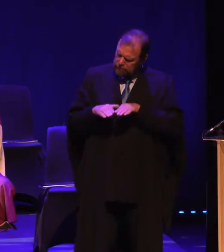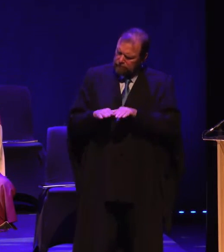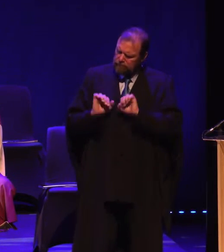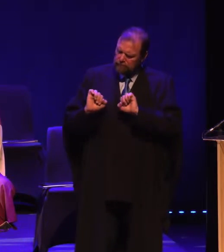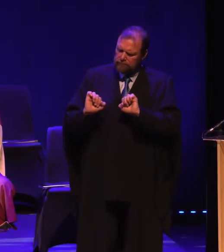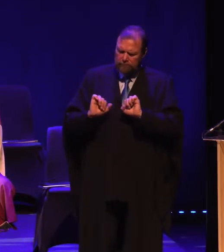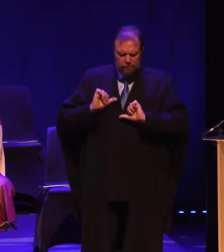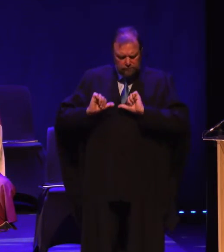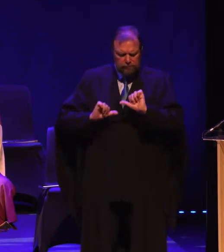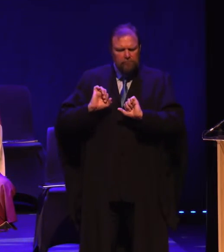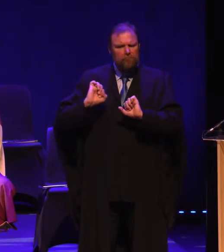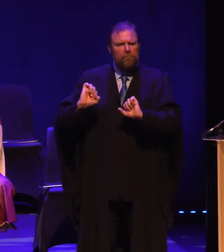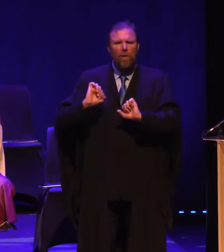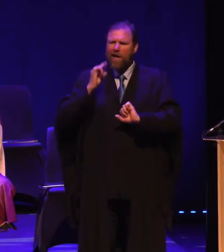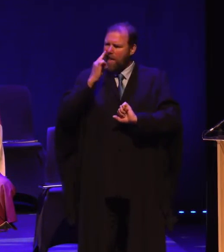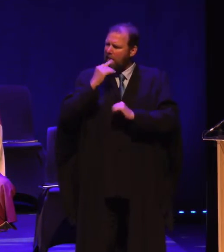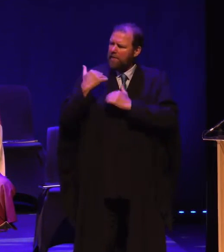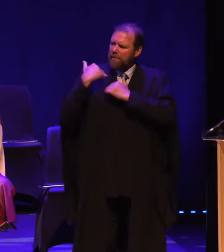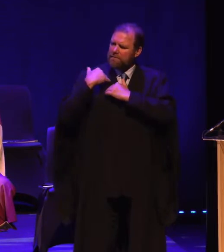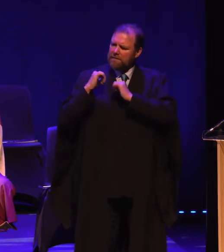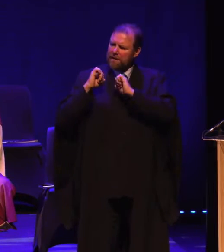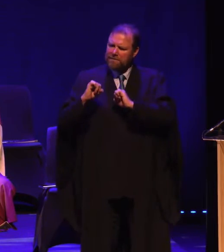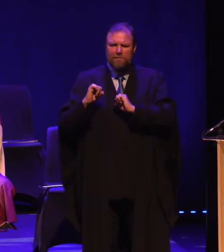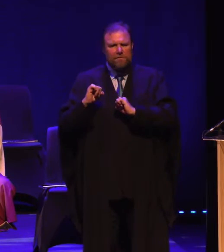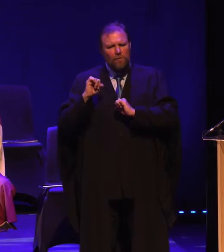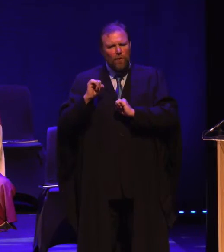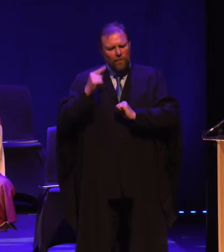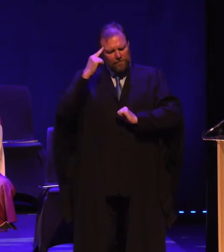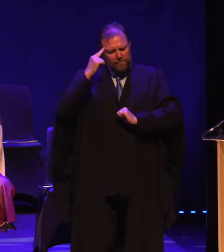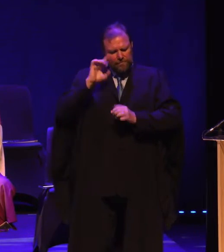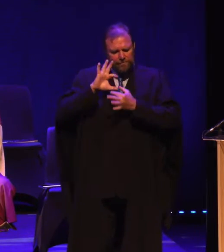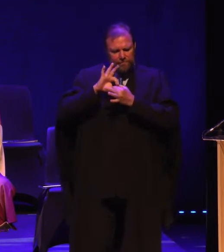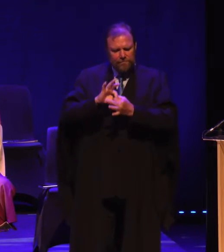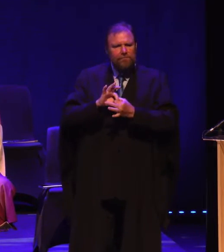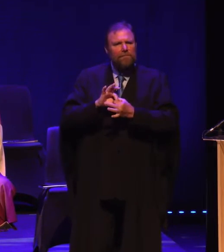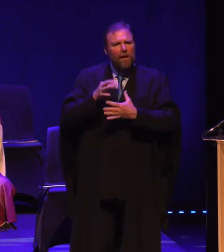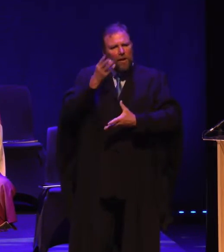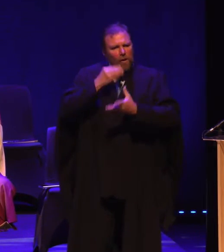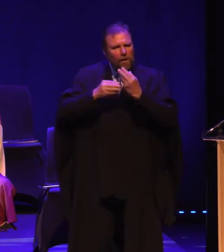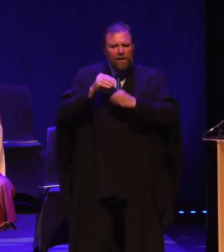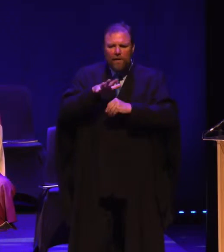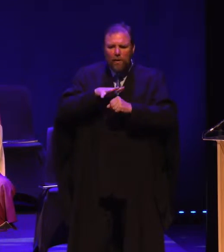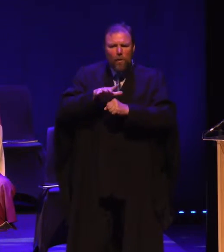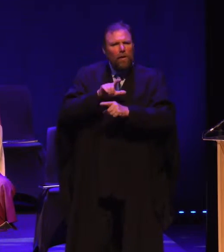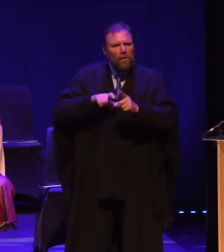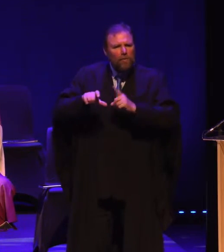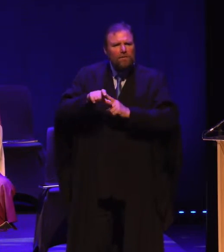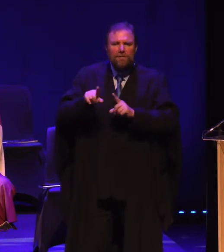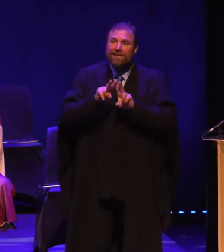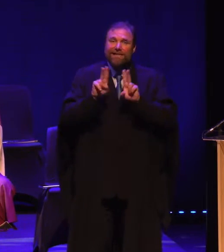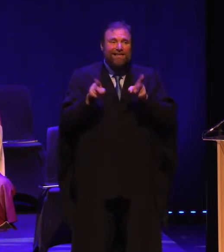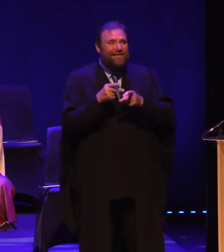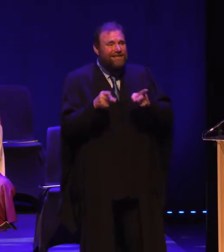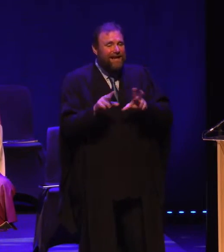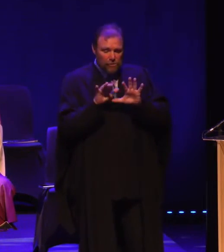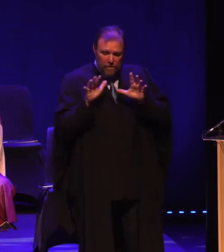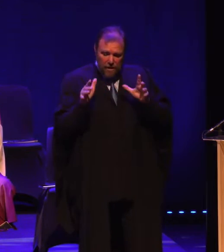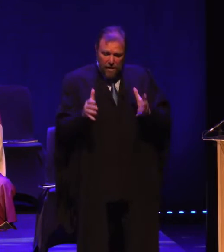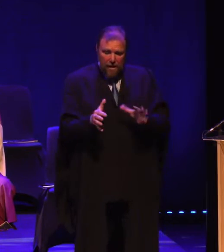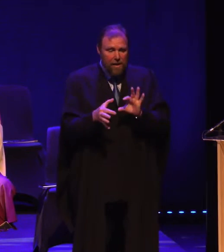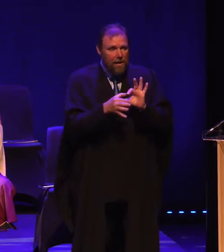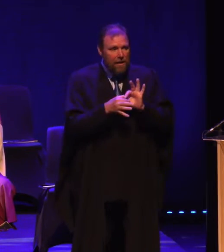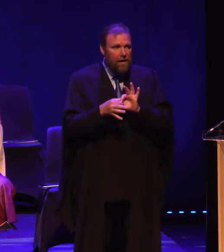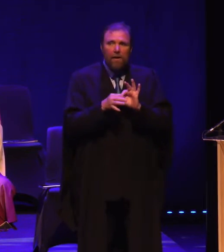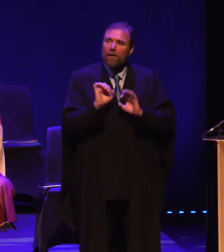stance, your connection and application of learning with local communities, your international collegiate approach to education,